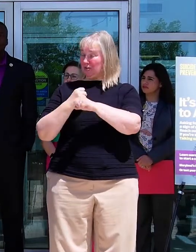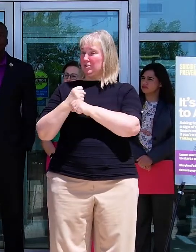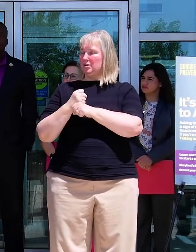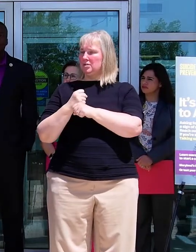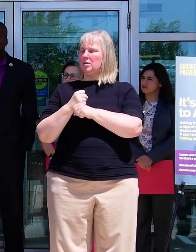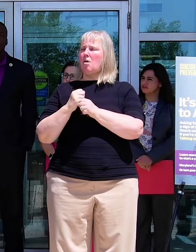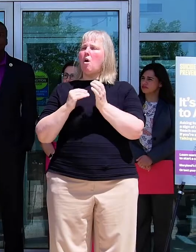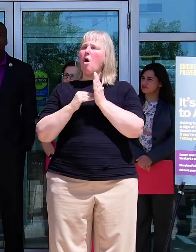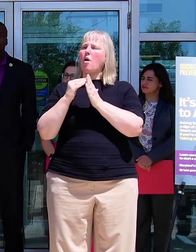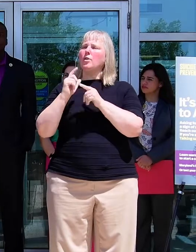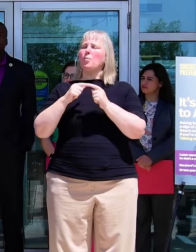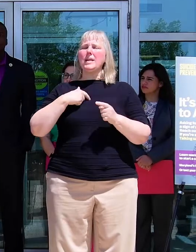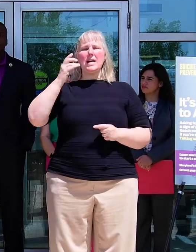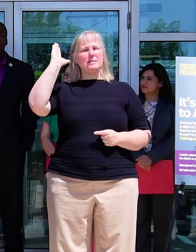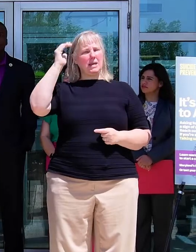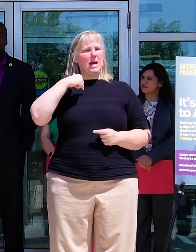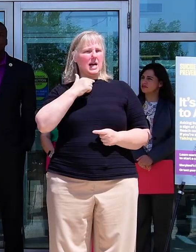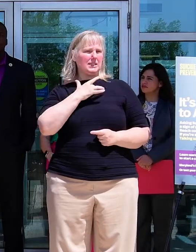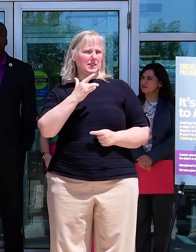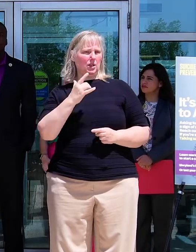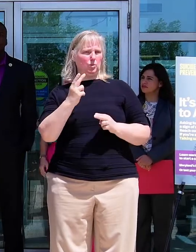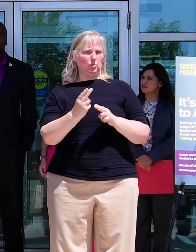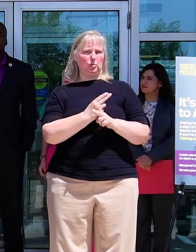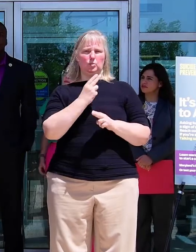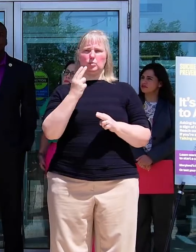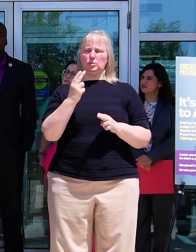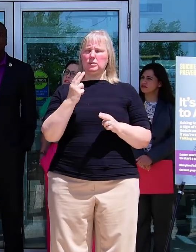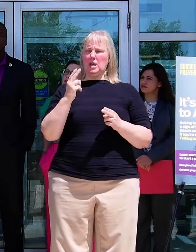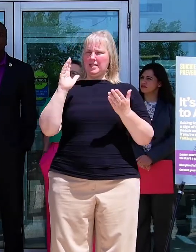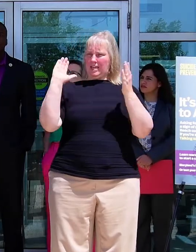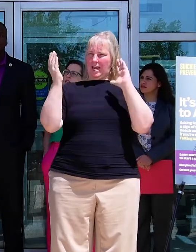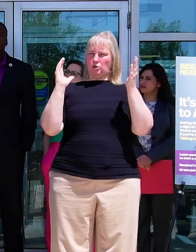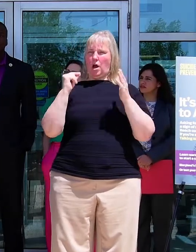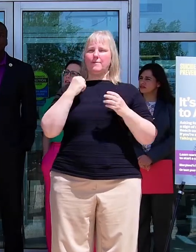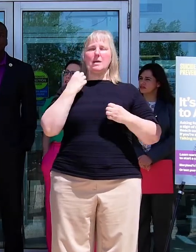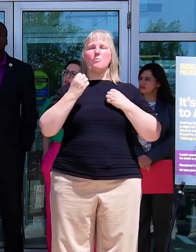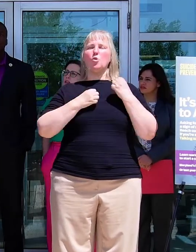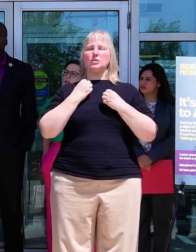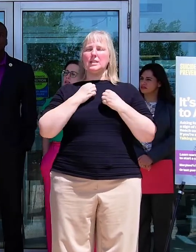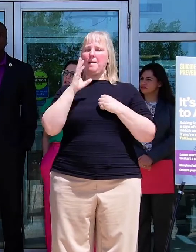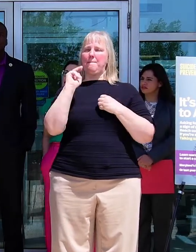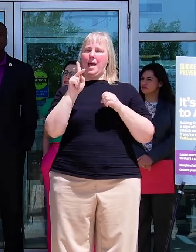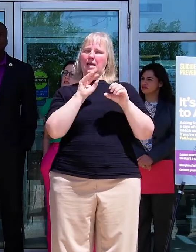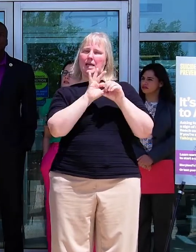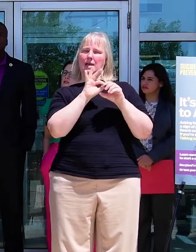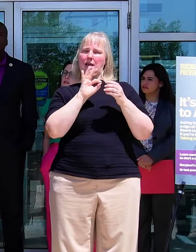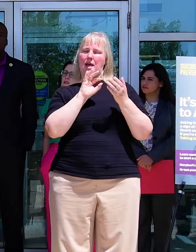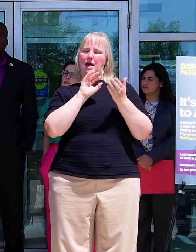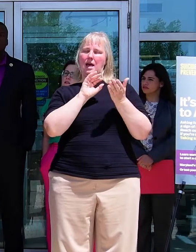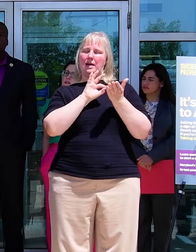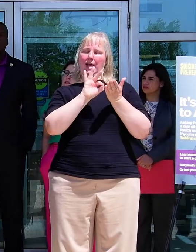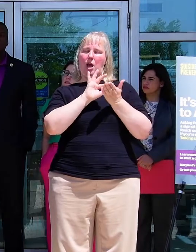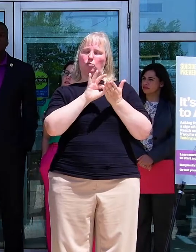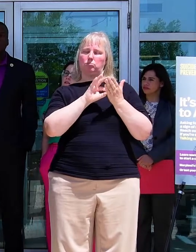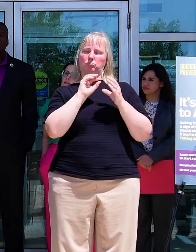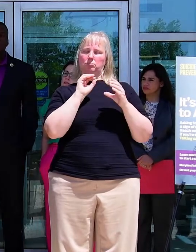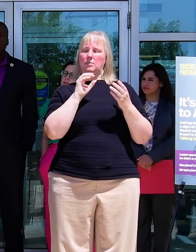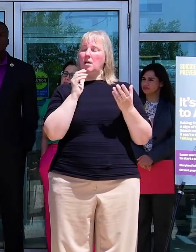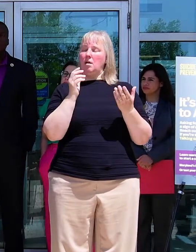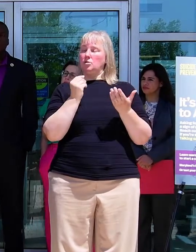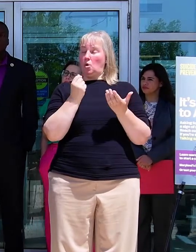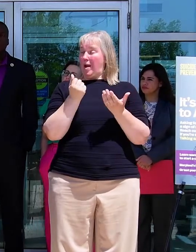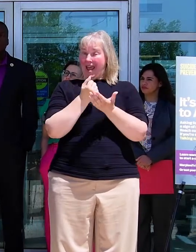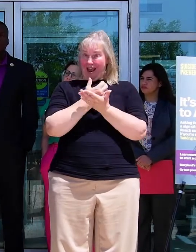I often, when I speak, tend to use the analogy of the emotional bank account. So everything we